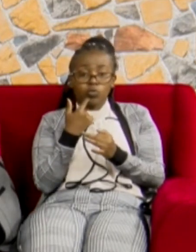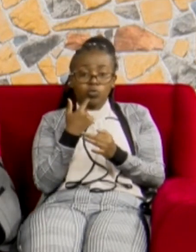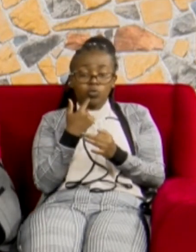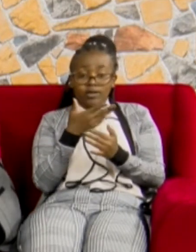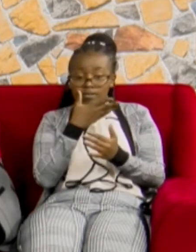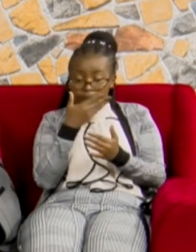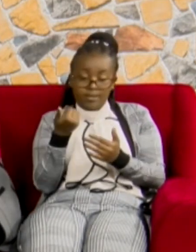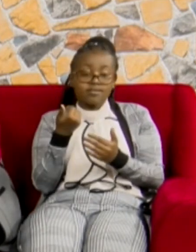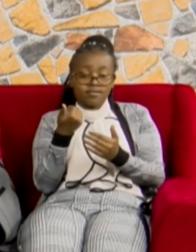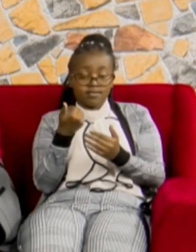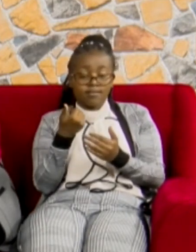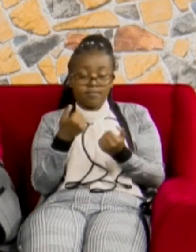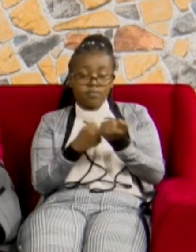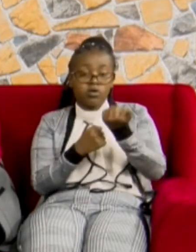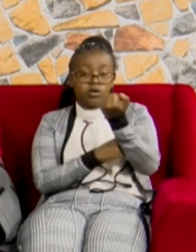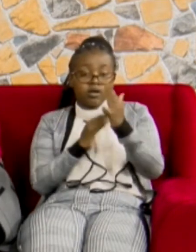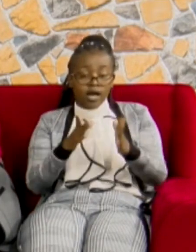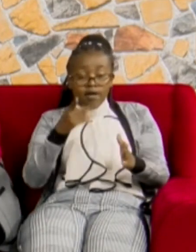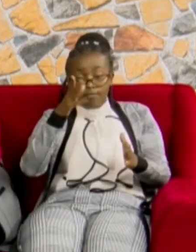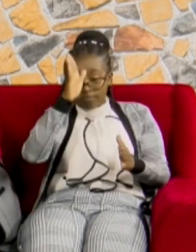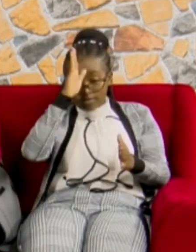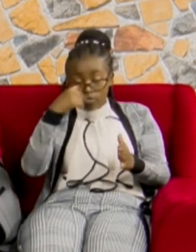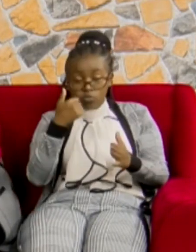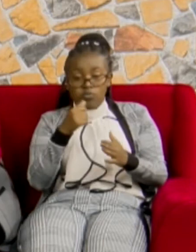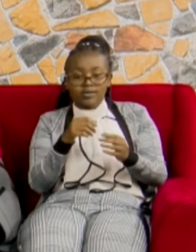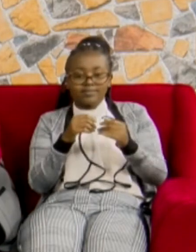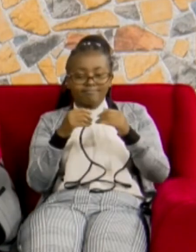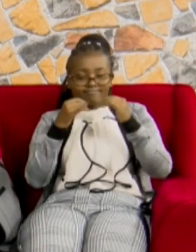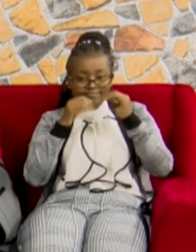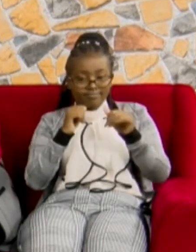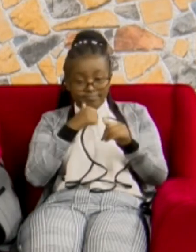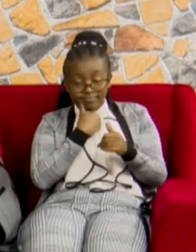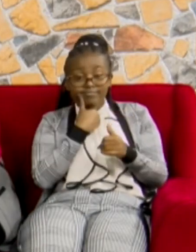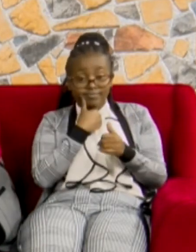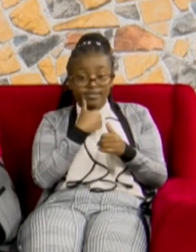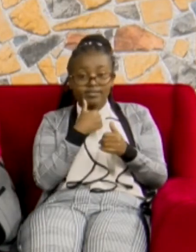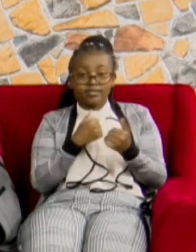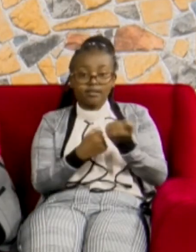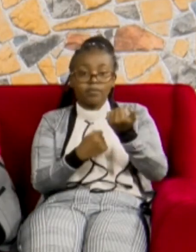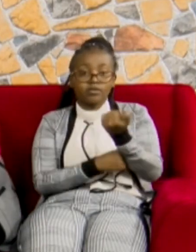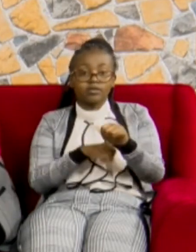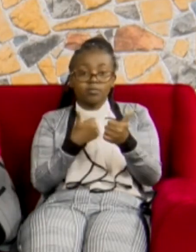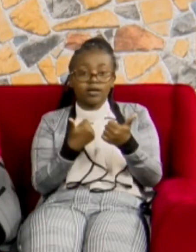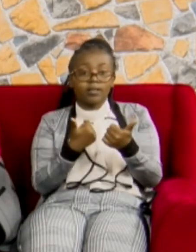better supporter. A father who is refreshed is a better support system. And so